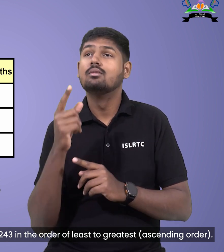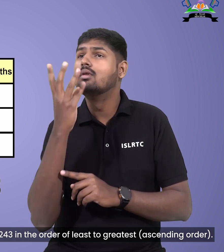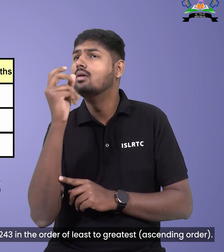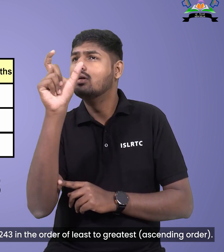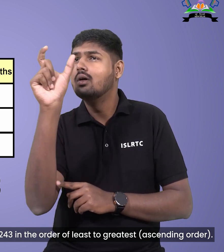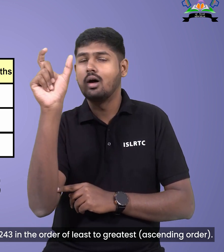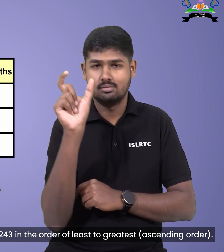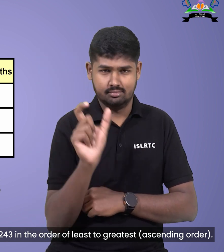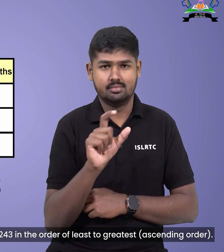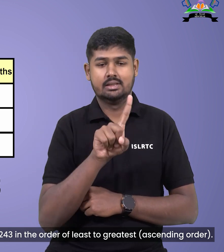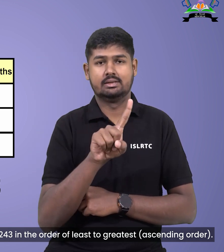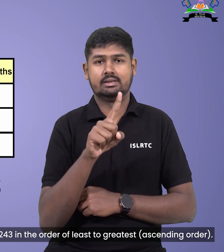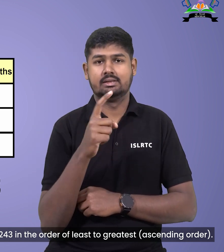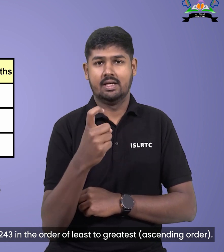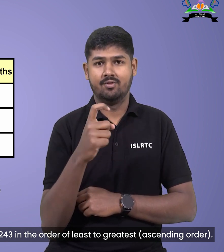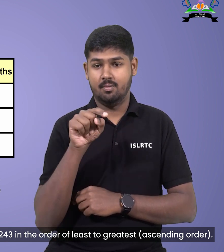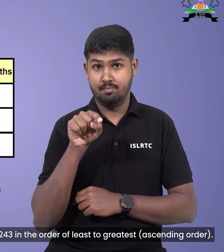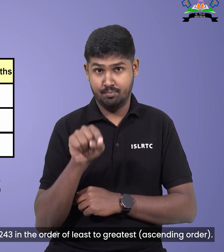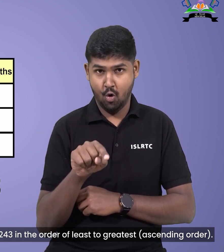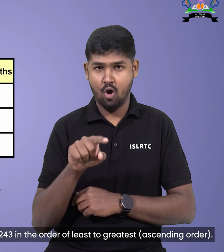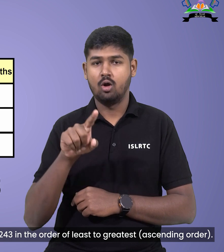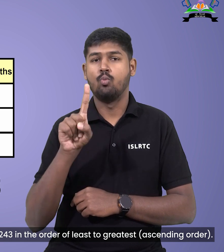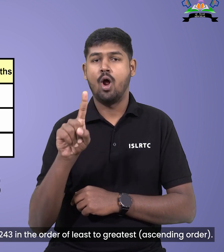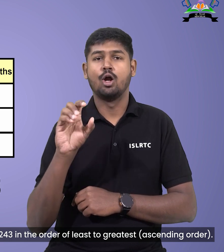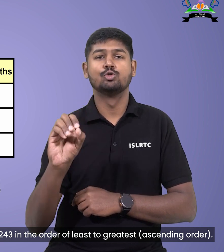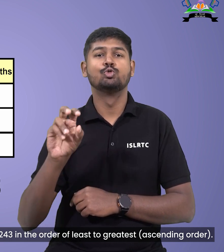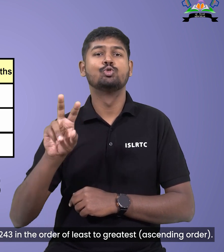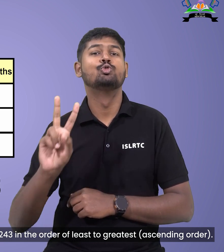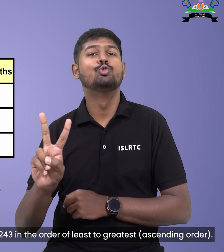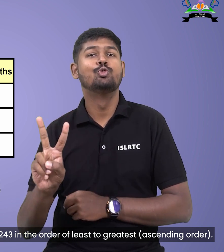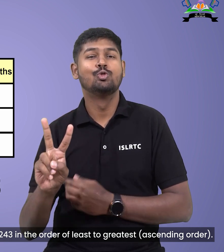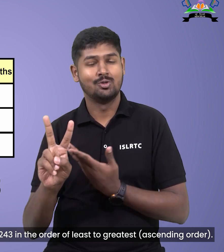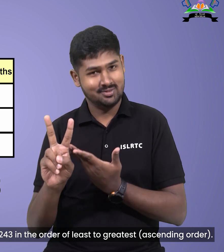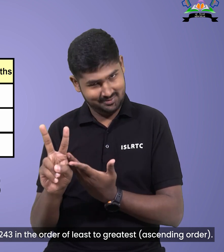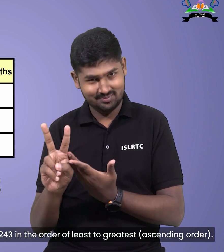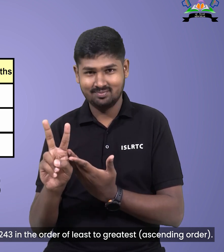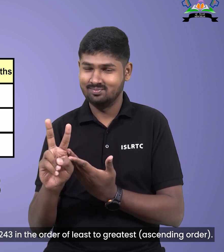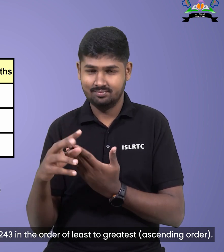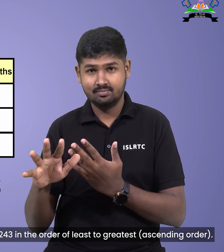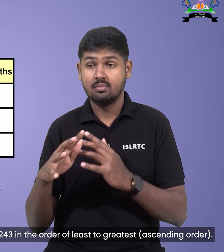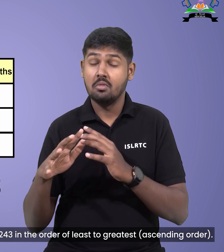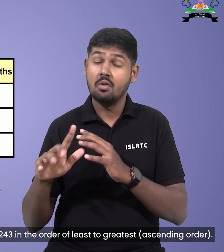to 17.243 in the order of least to greatest, ascending order.